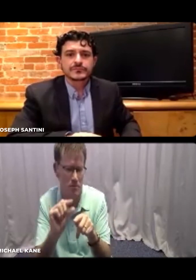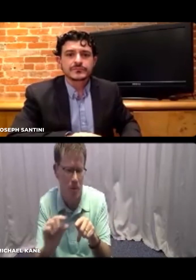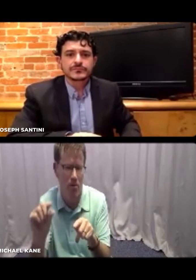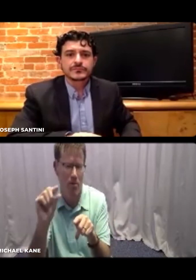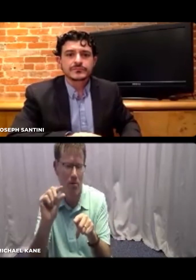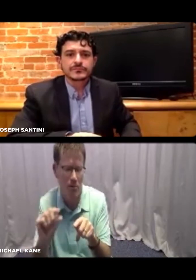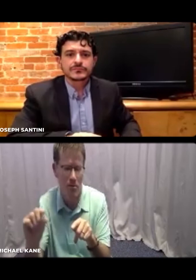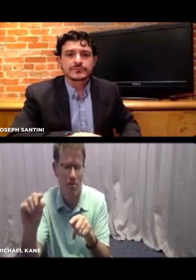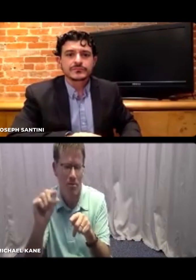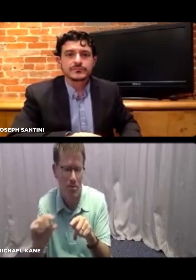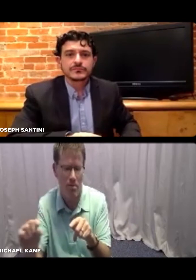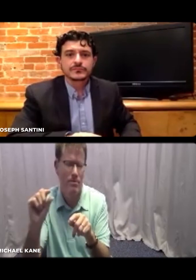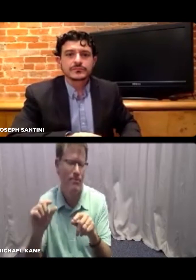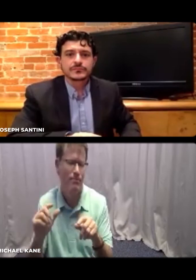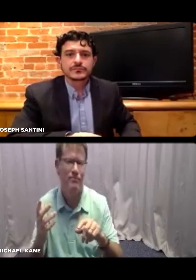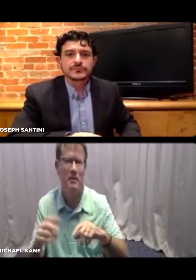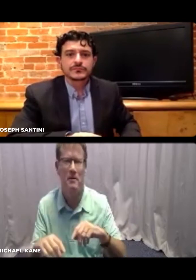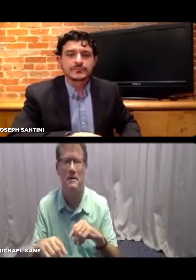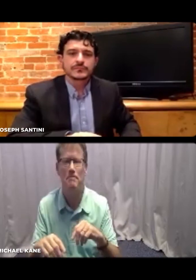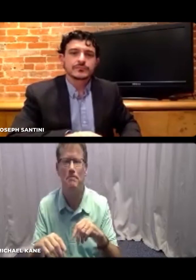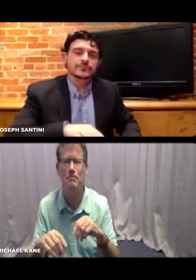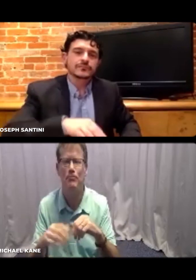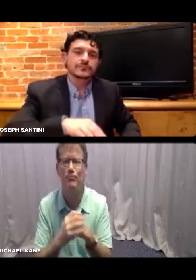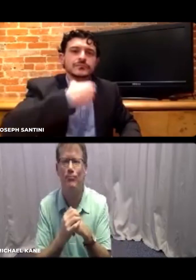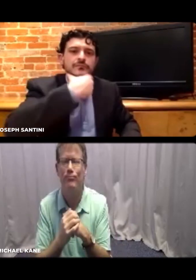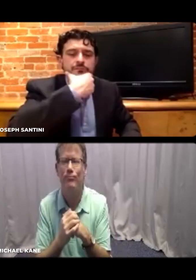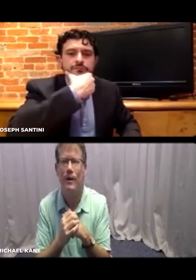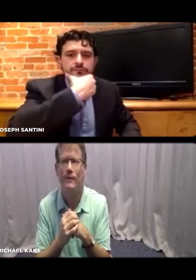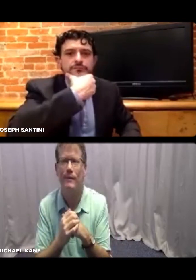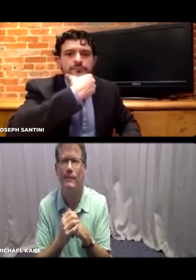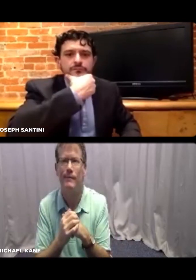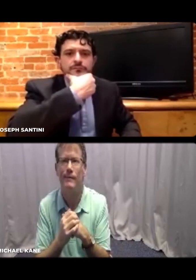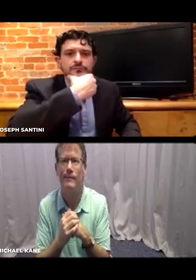if you need to. Just put a little bit away at a time.